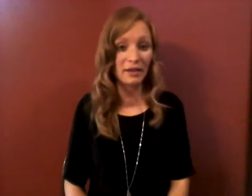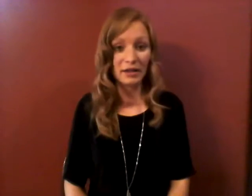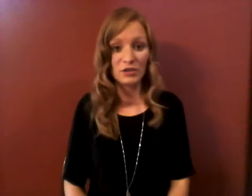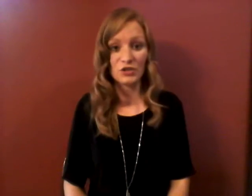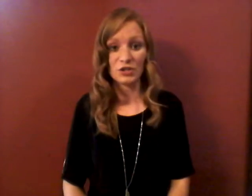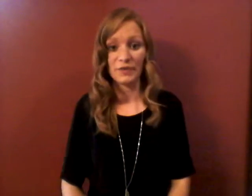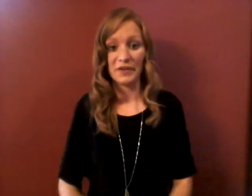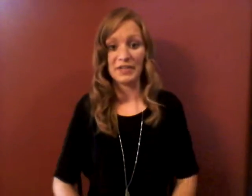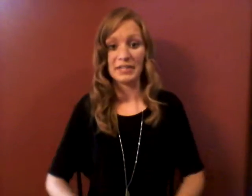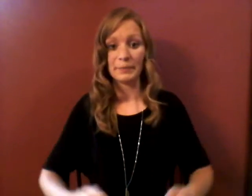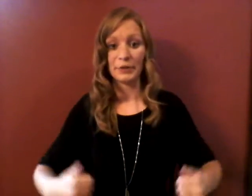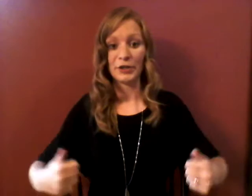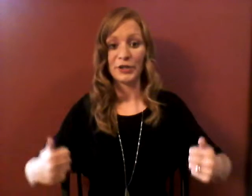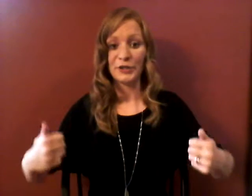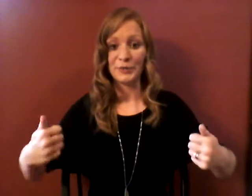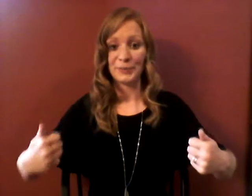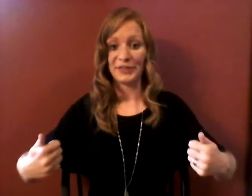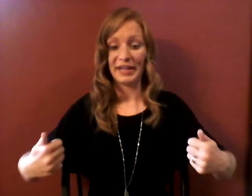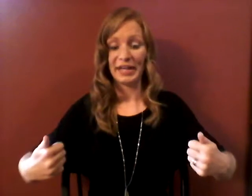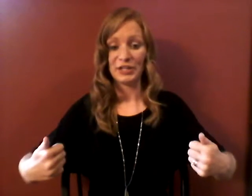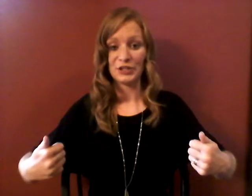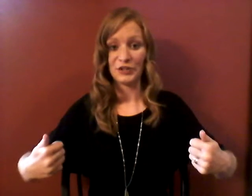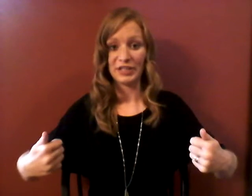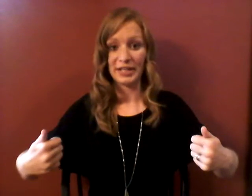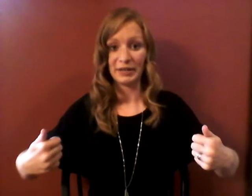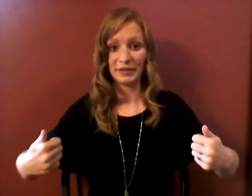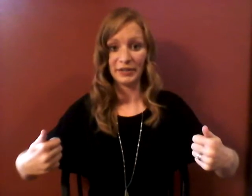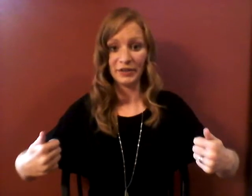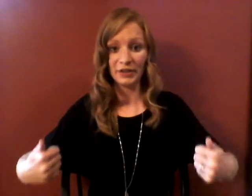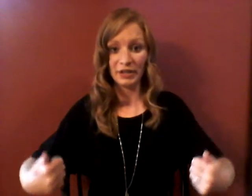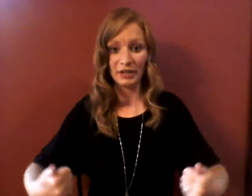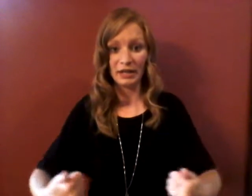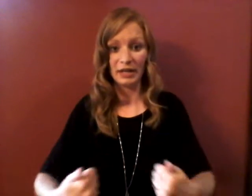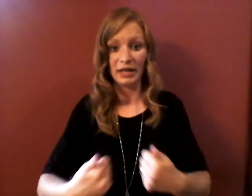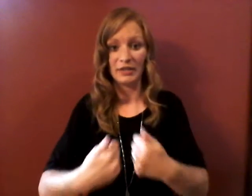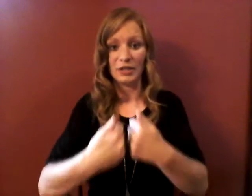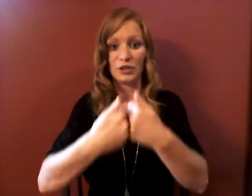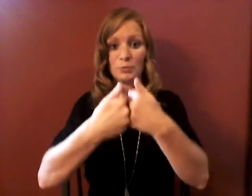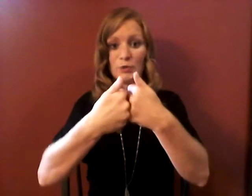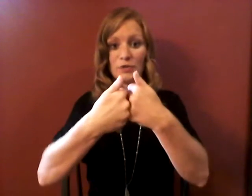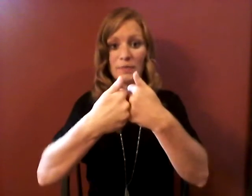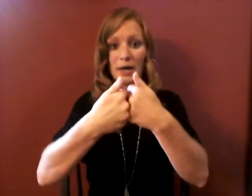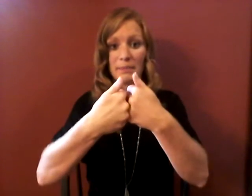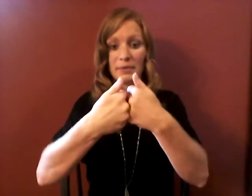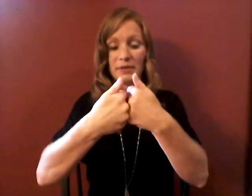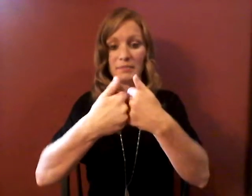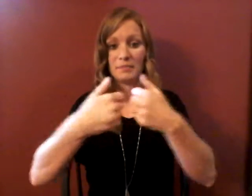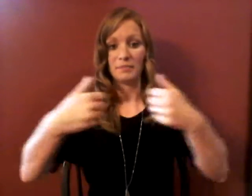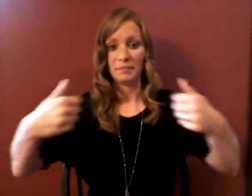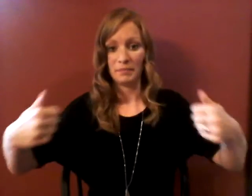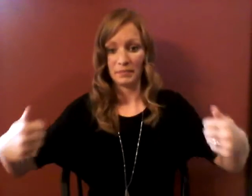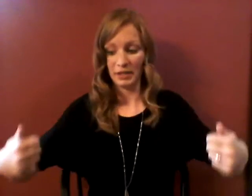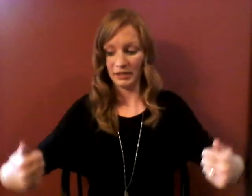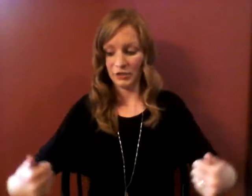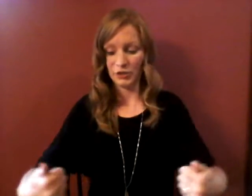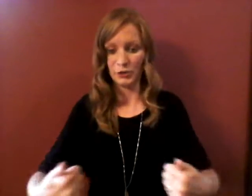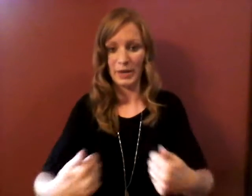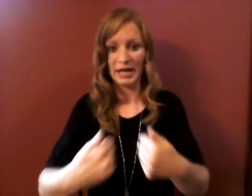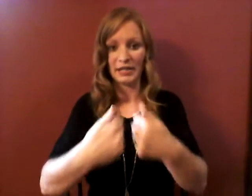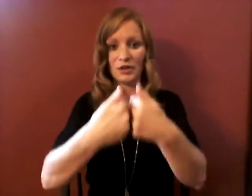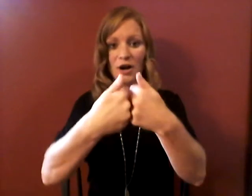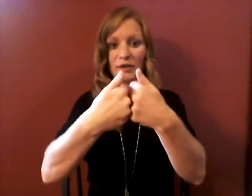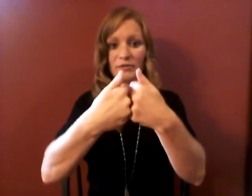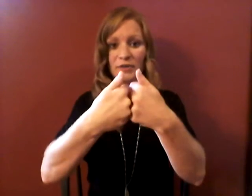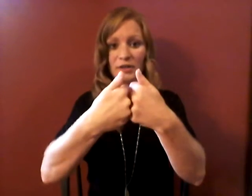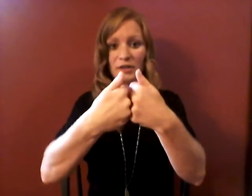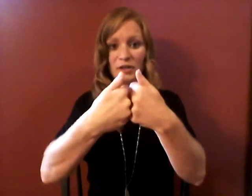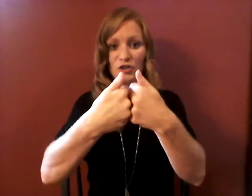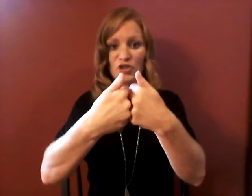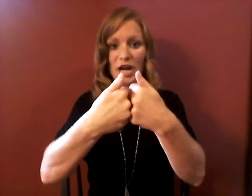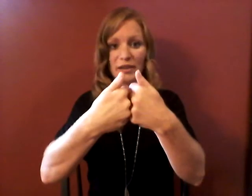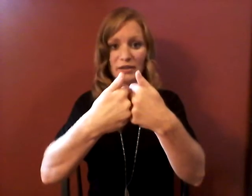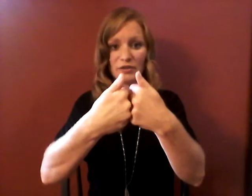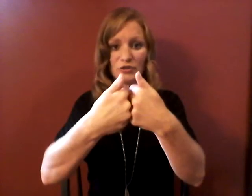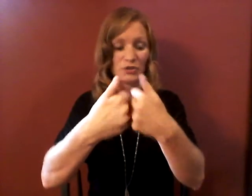Challenge is very similar, but the hands start down here, and then you move them up, like the two heading off. Challenge.